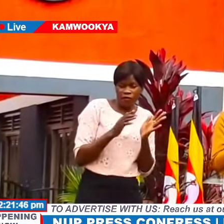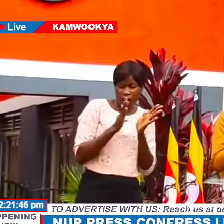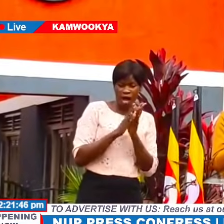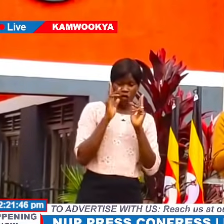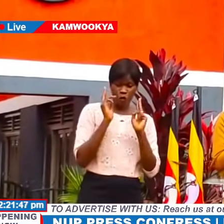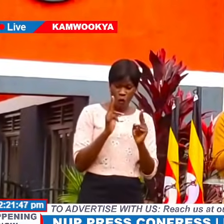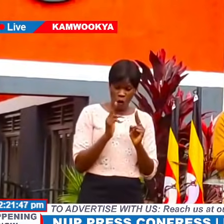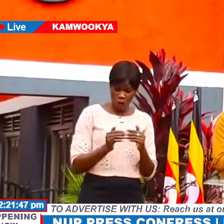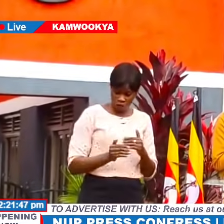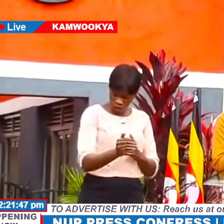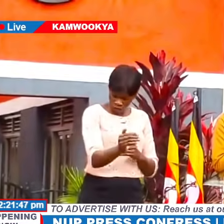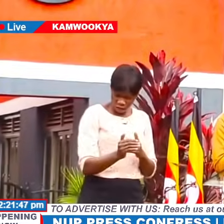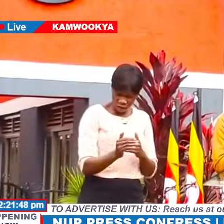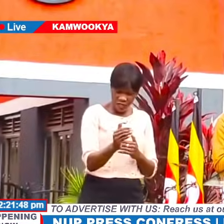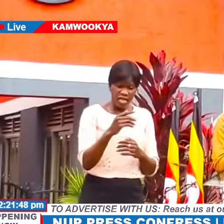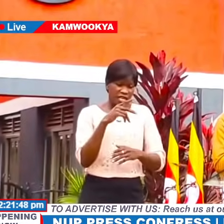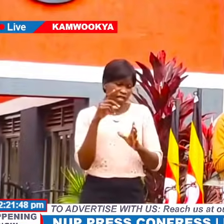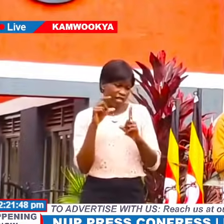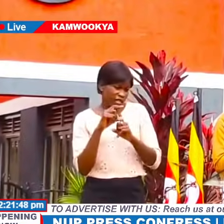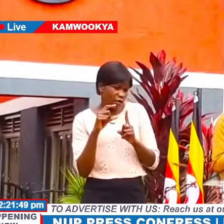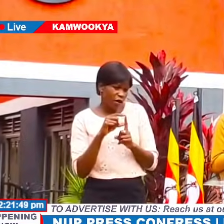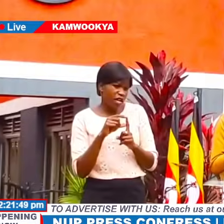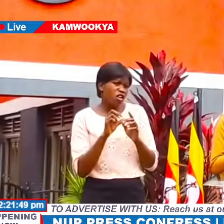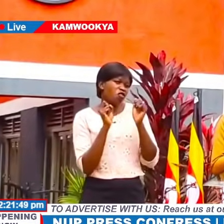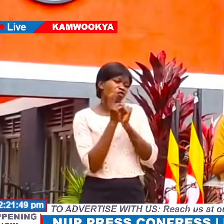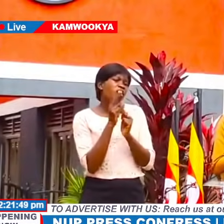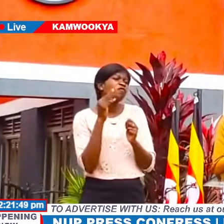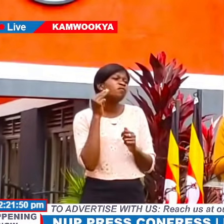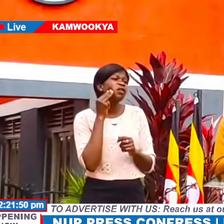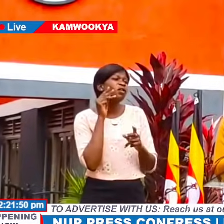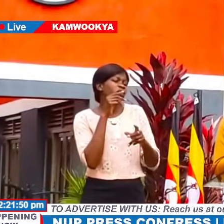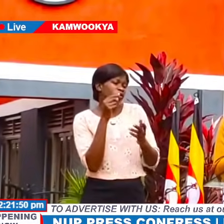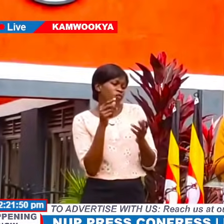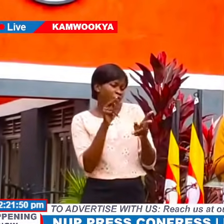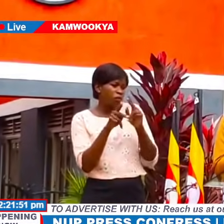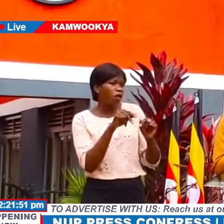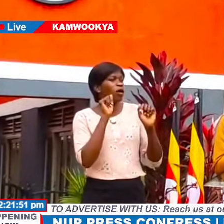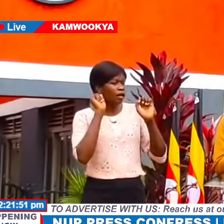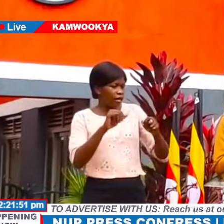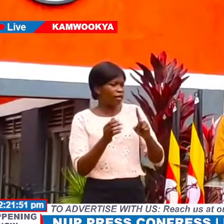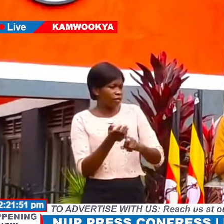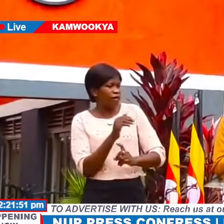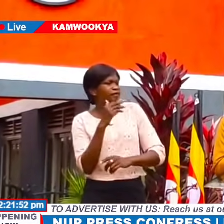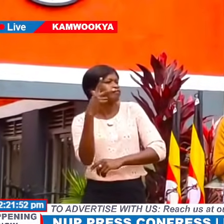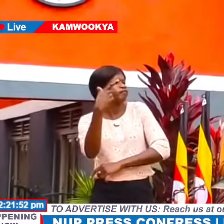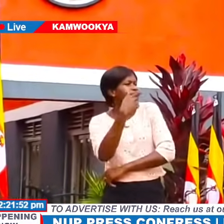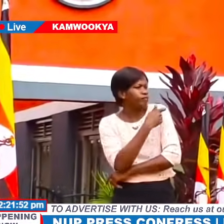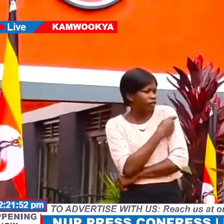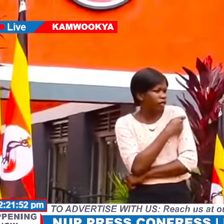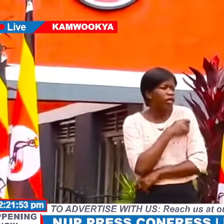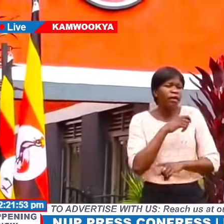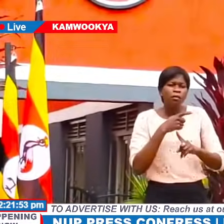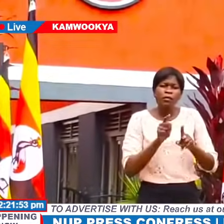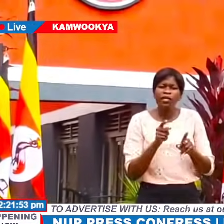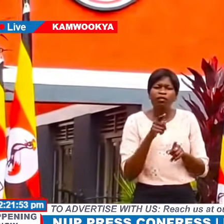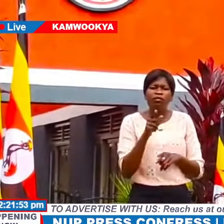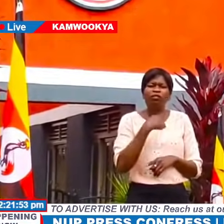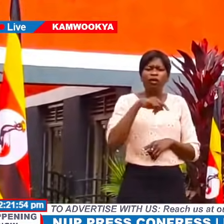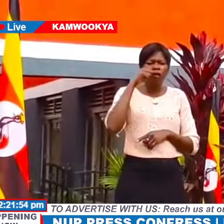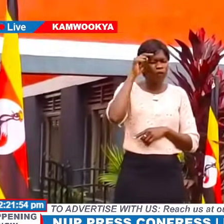Ugandans will have been vaccinated. I thought it was a joke, because where is the plan to make sure of that?